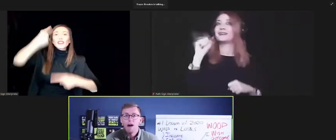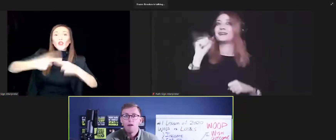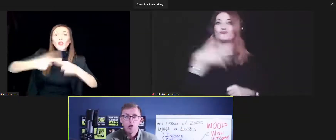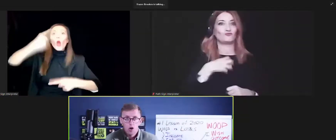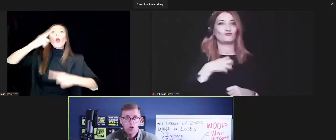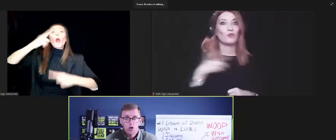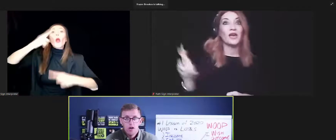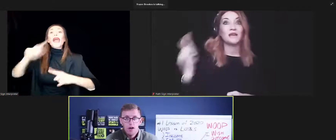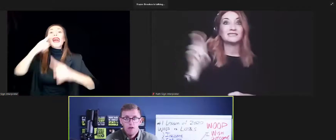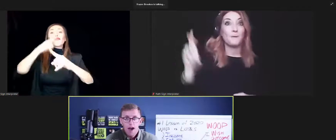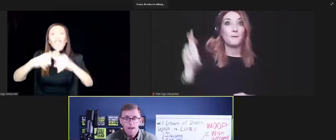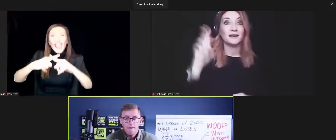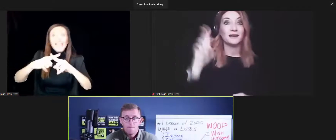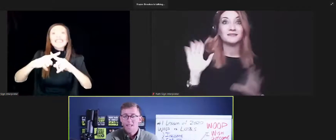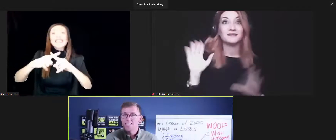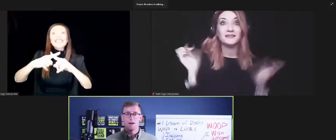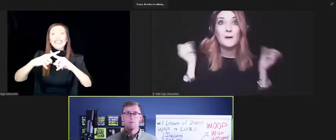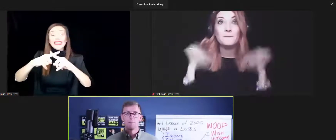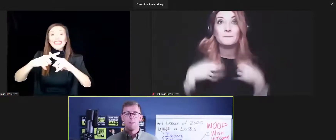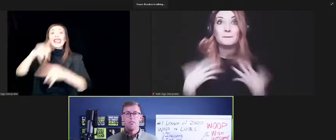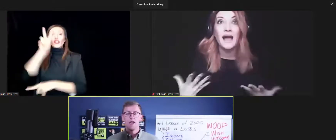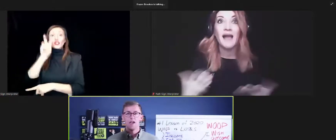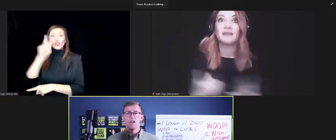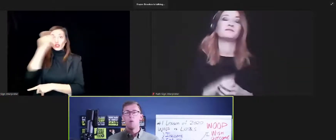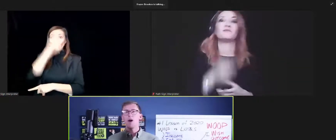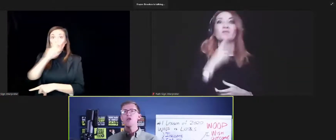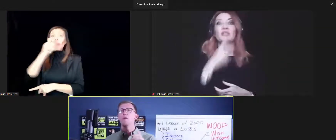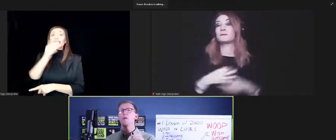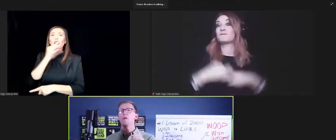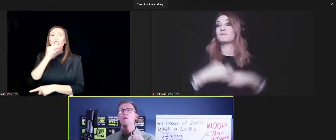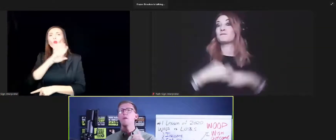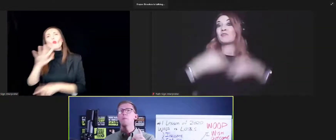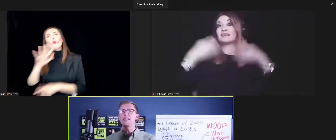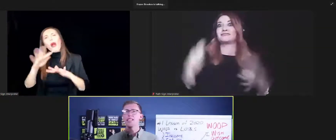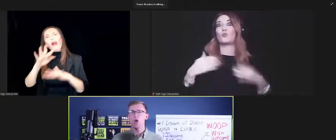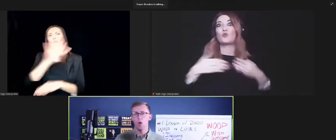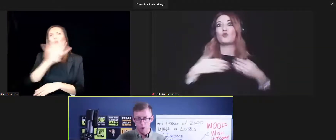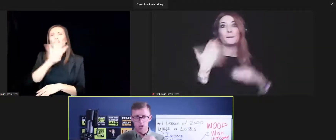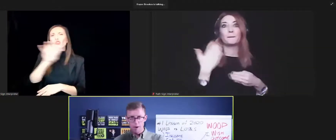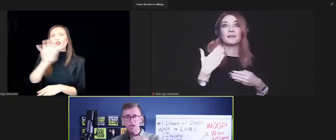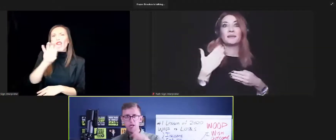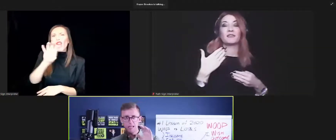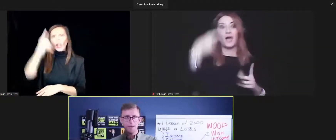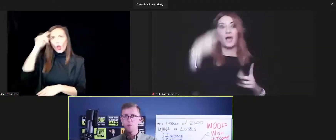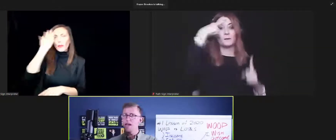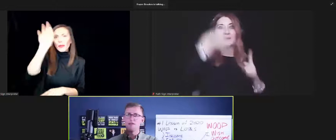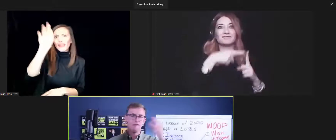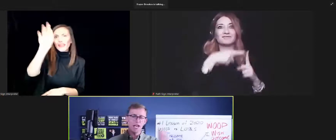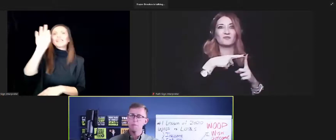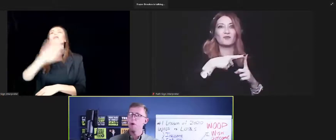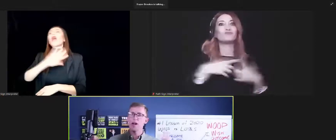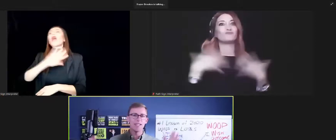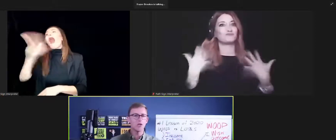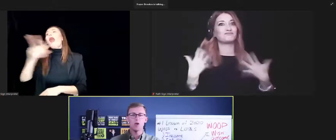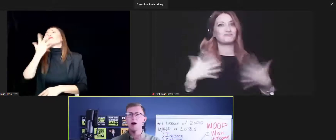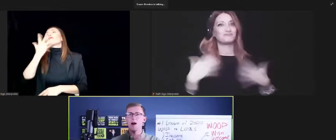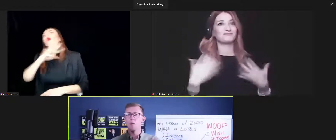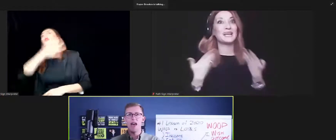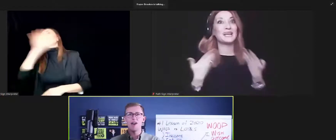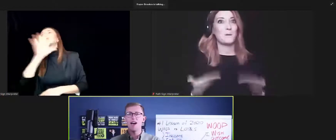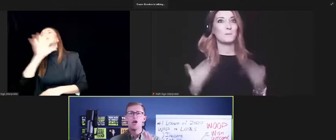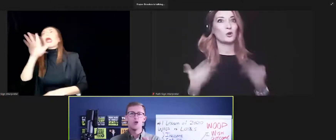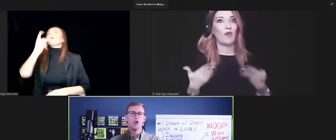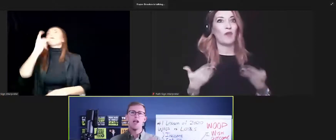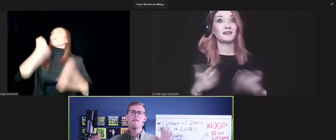pair of socks, right? That's it. Now, when you've completed this goal, I want you to personally message me on Facebook, Instagram,